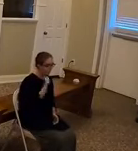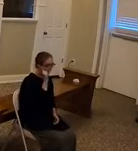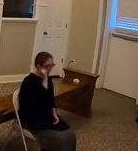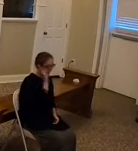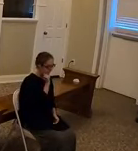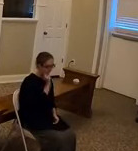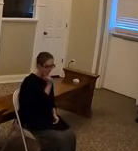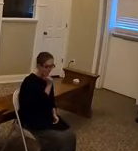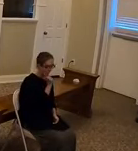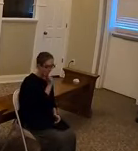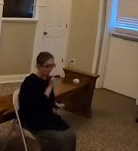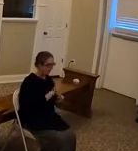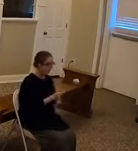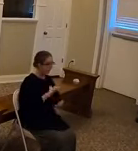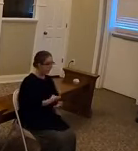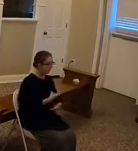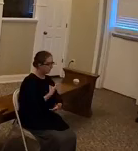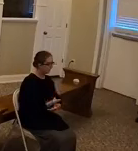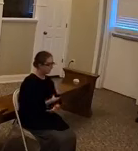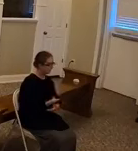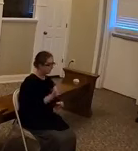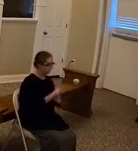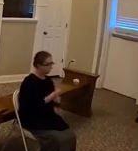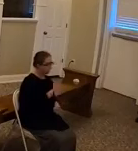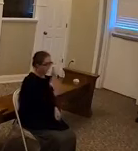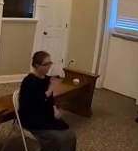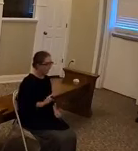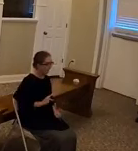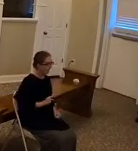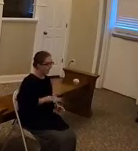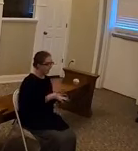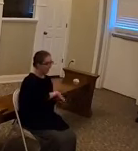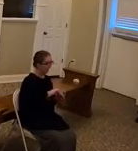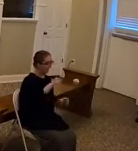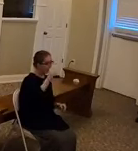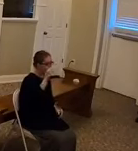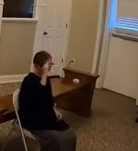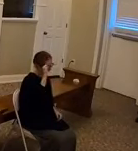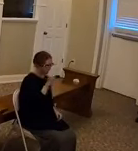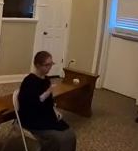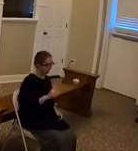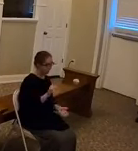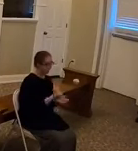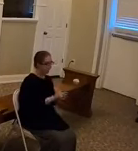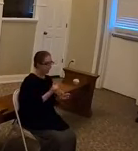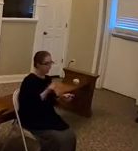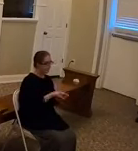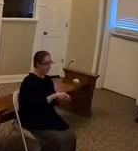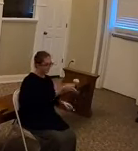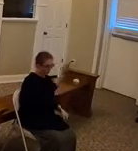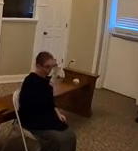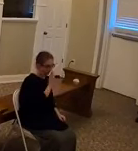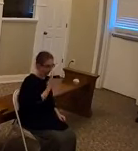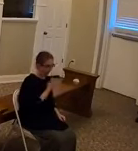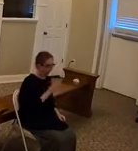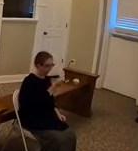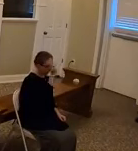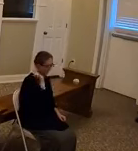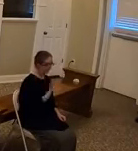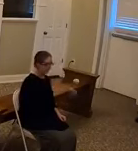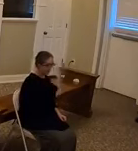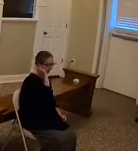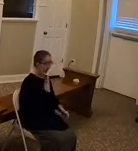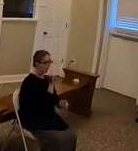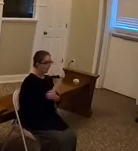somewhere where he had been keeping sheep, and had made a king himself out of him. But that same God, amen, was a God